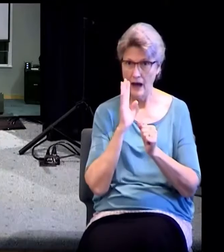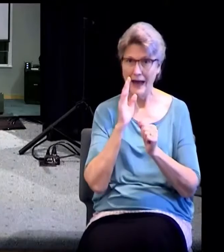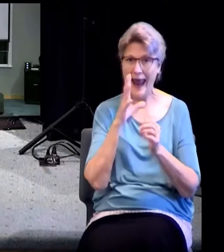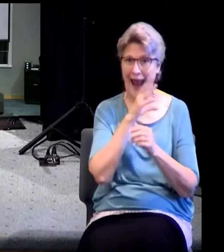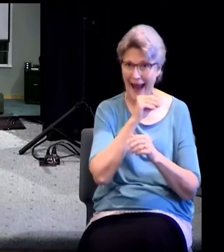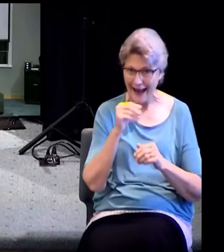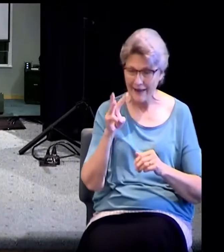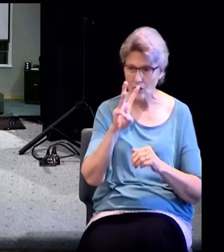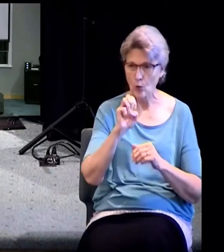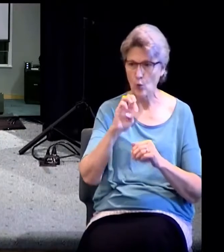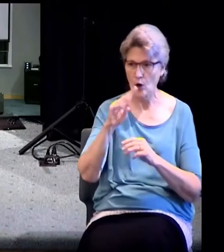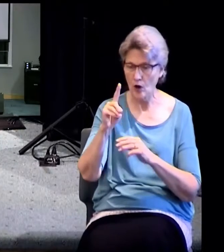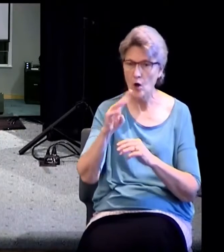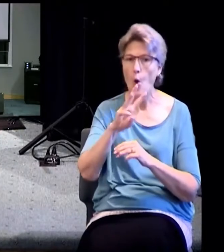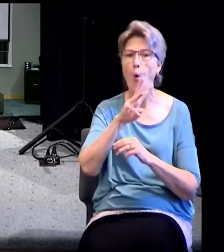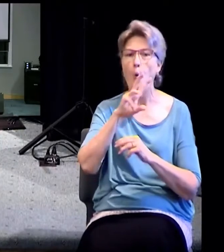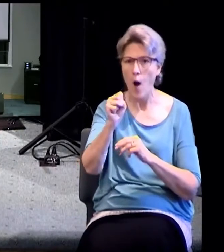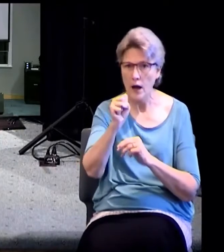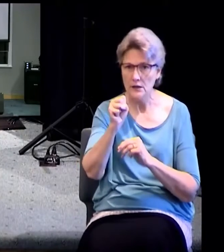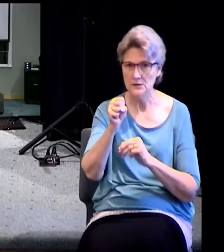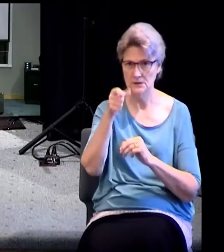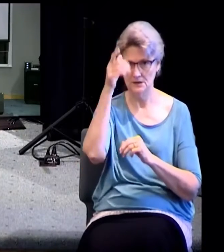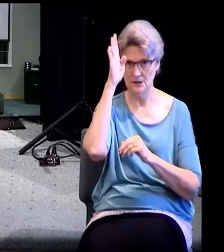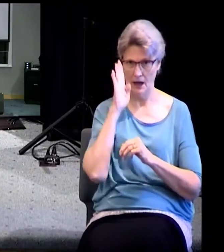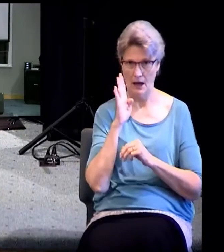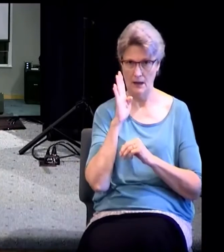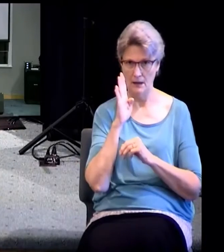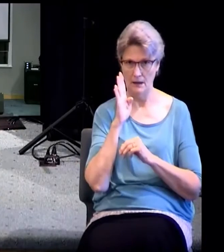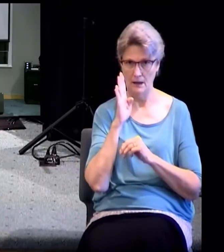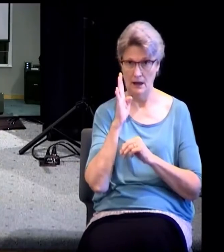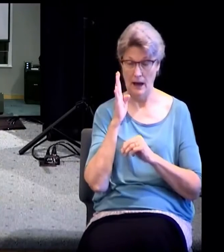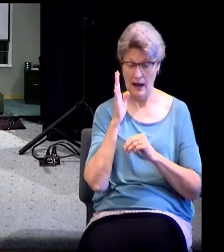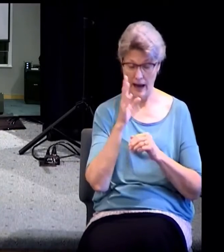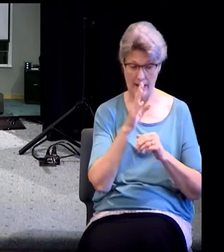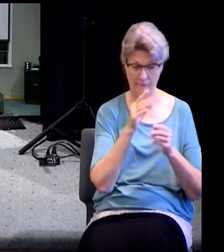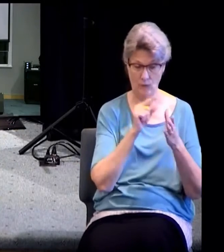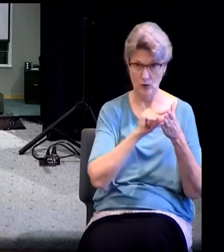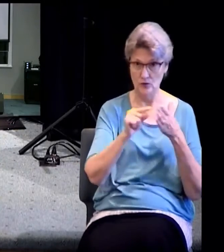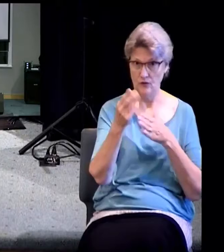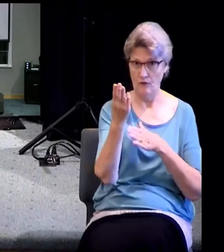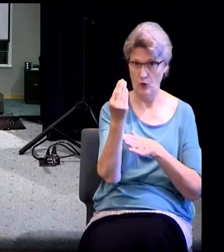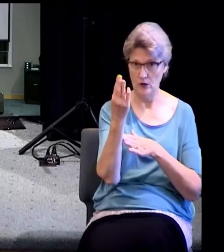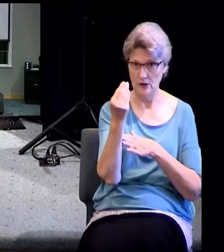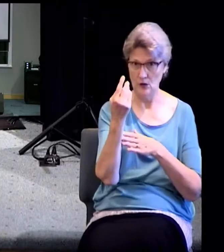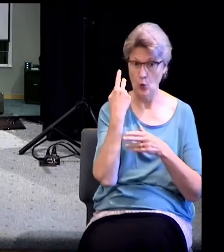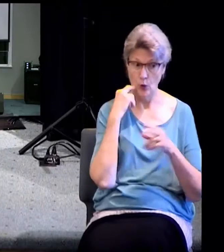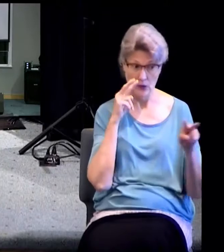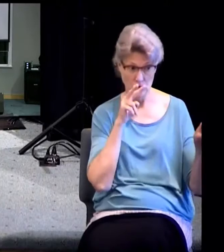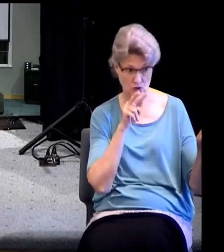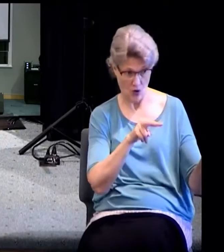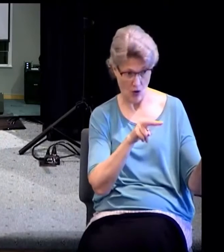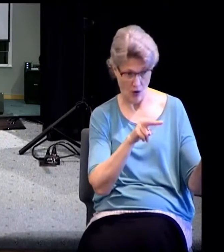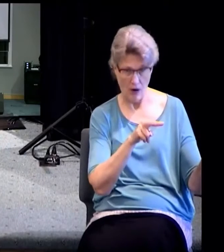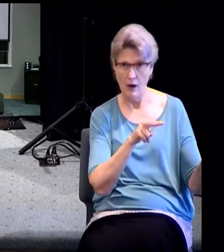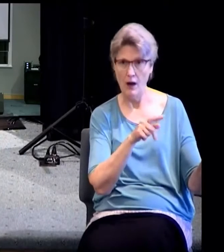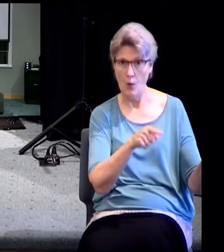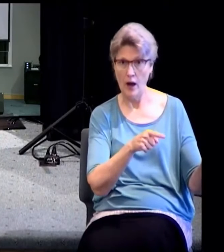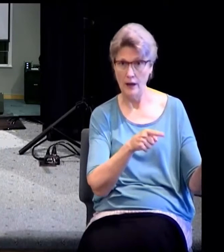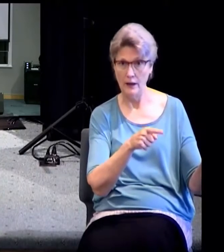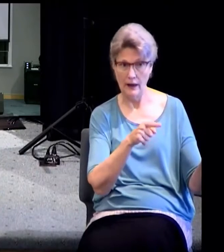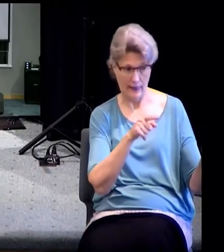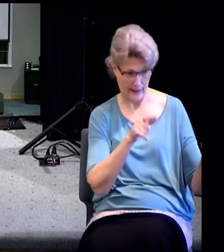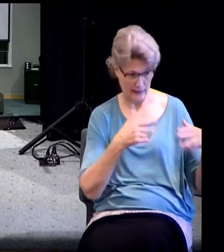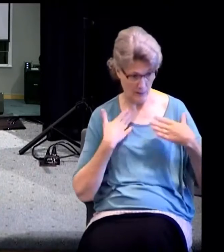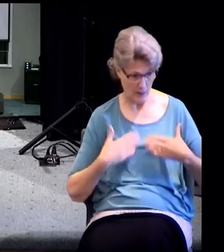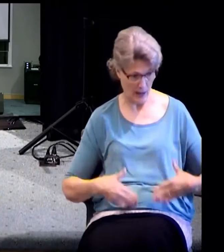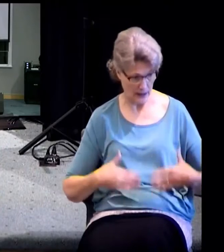dwelt among us, and we beheld his glory as of the only begotten, full of grace and truth. I want to preach to us this morning on the subject, what's